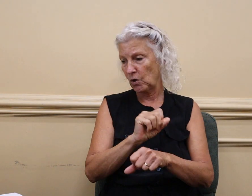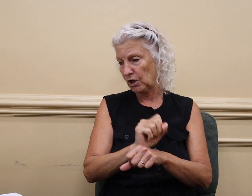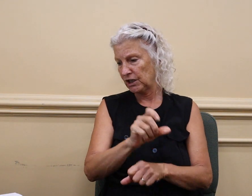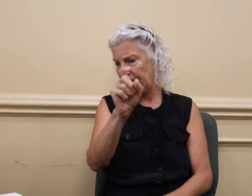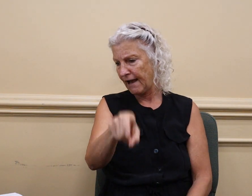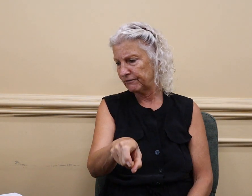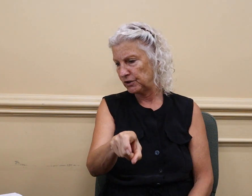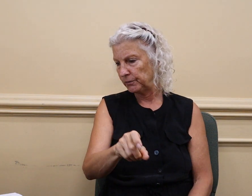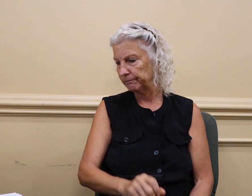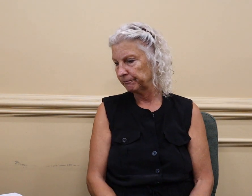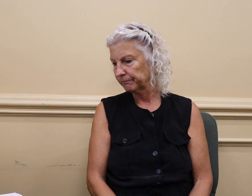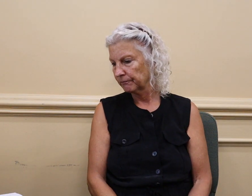You have to.